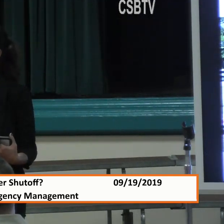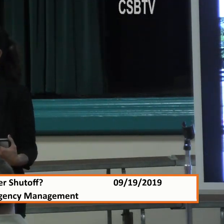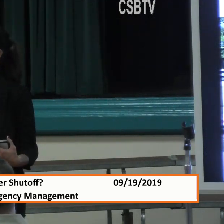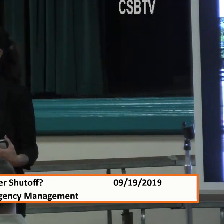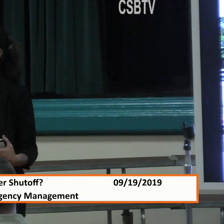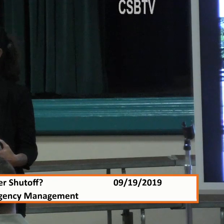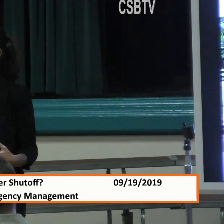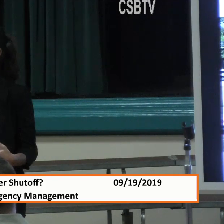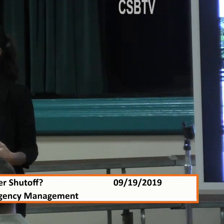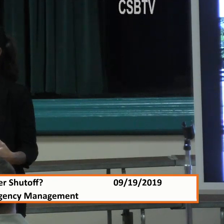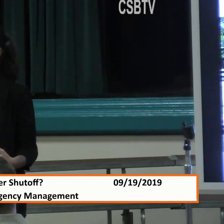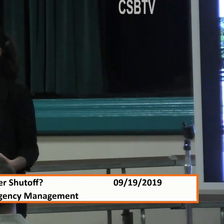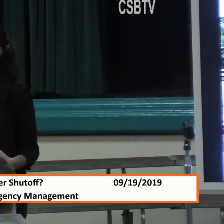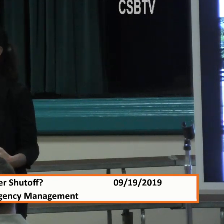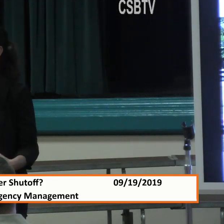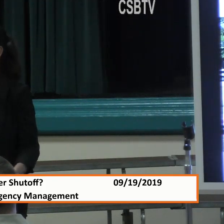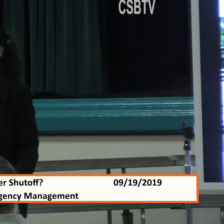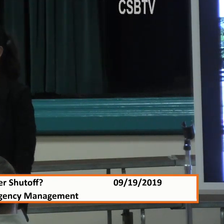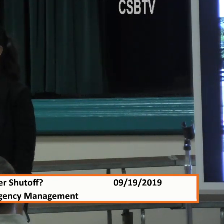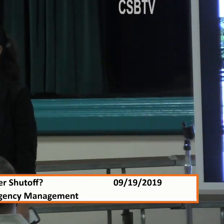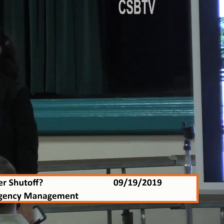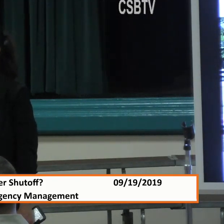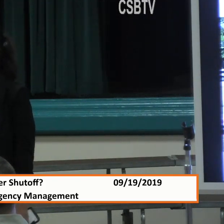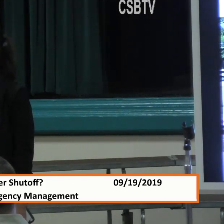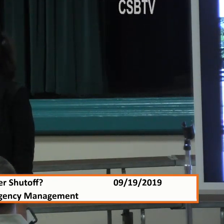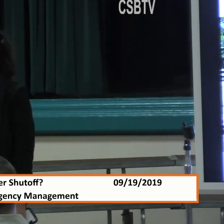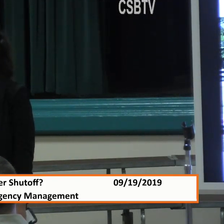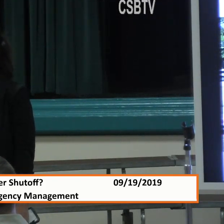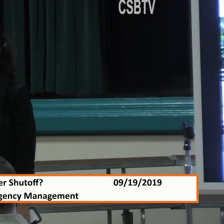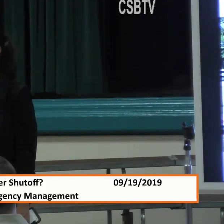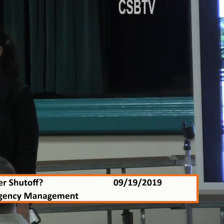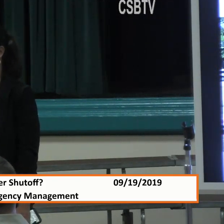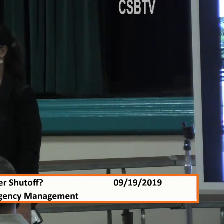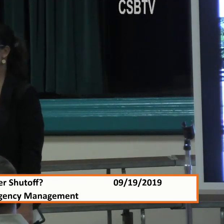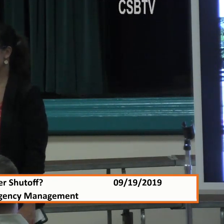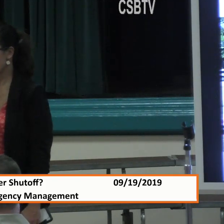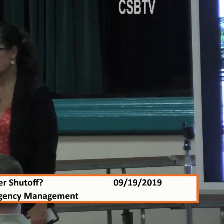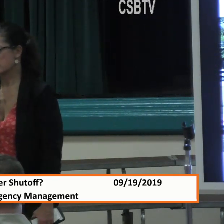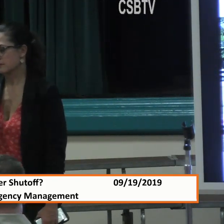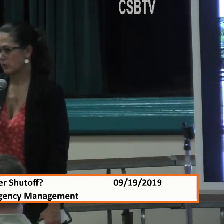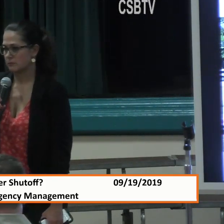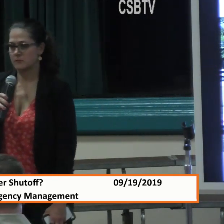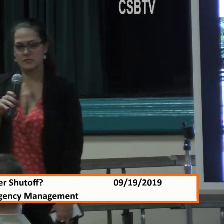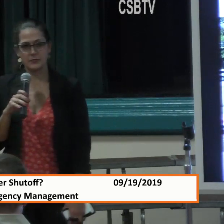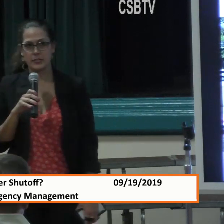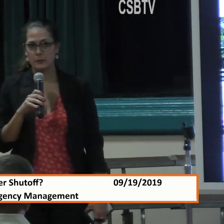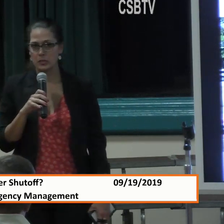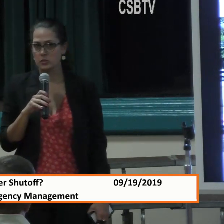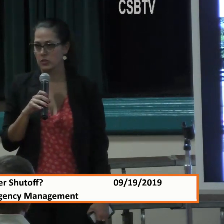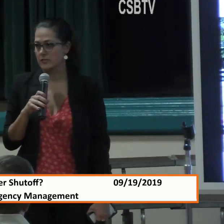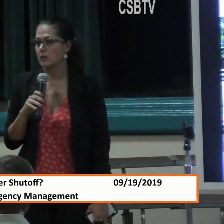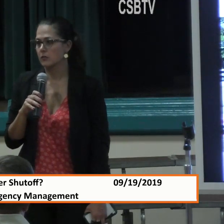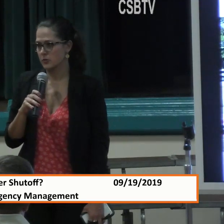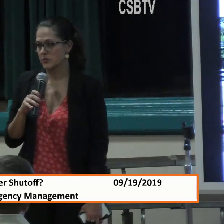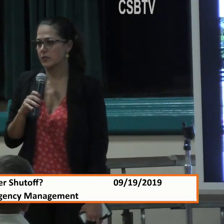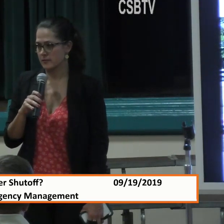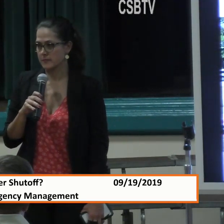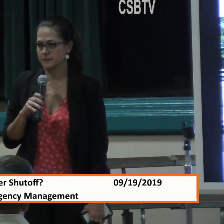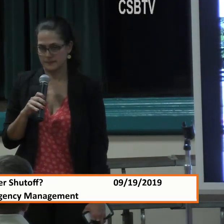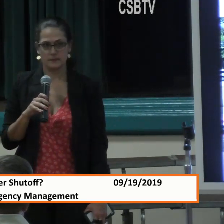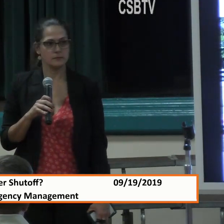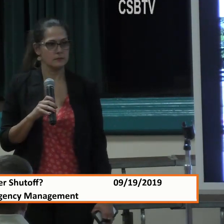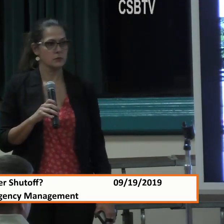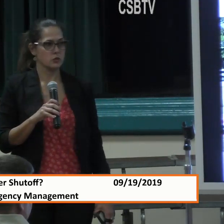go back into your account, log in, and do an update and changes to your address, cell phone, any of those, different email address, all of those